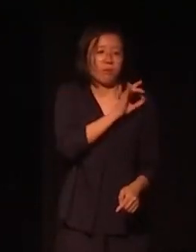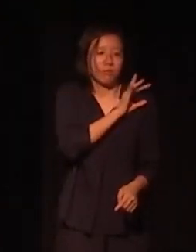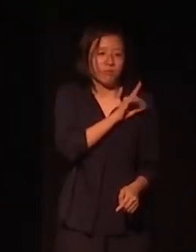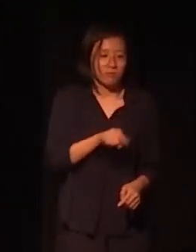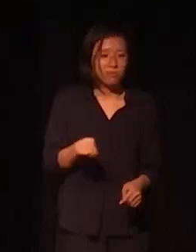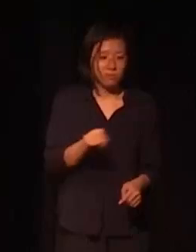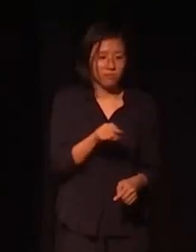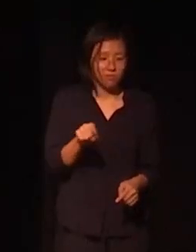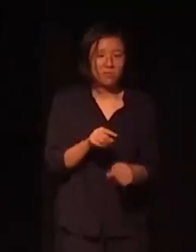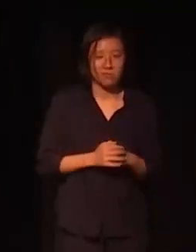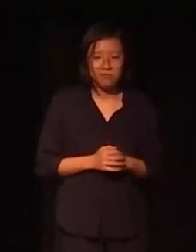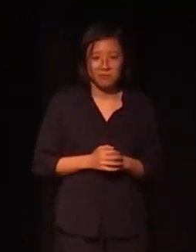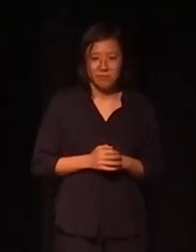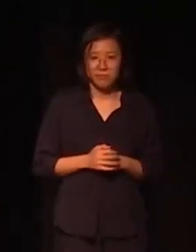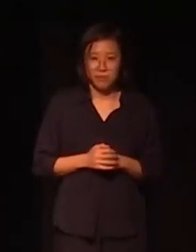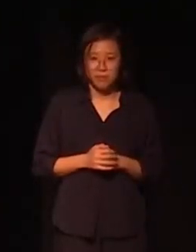something